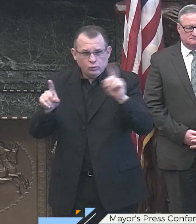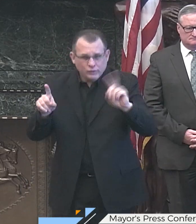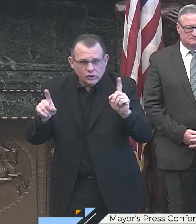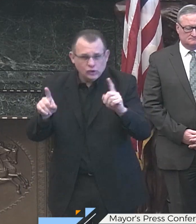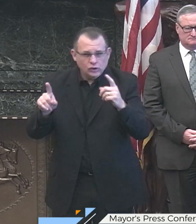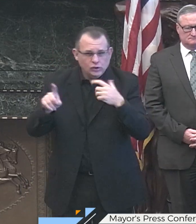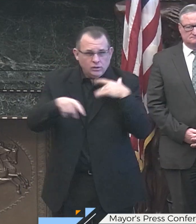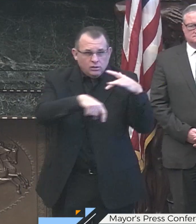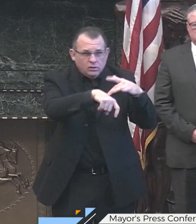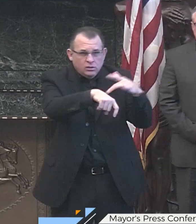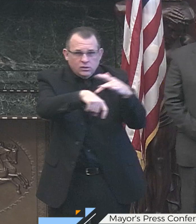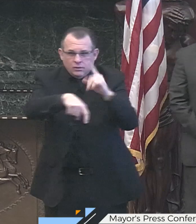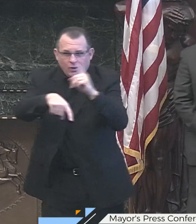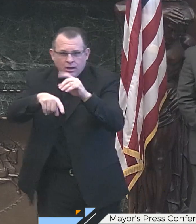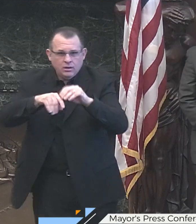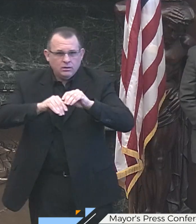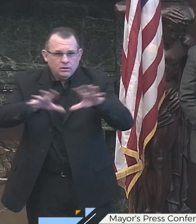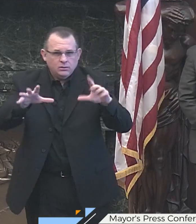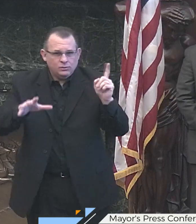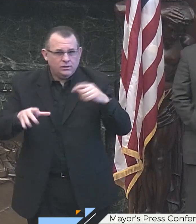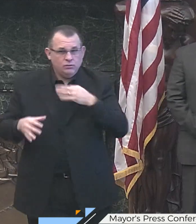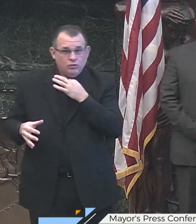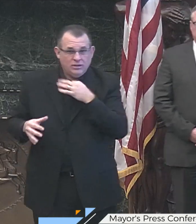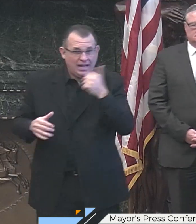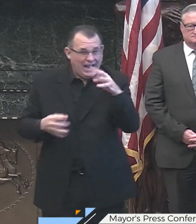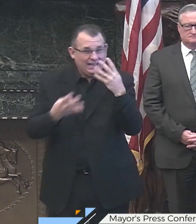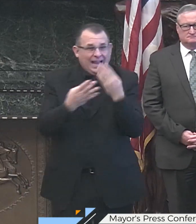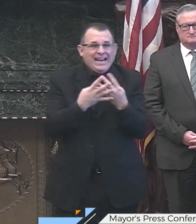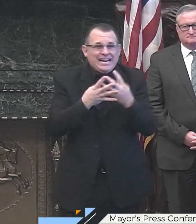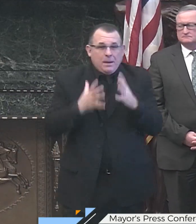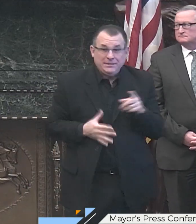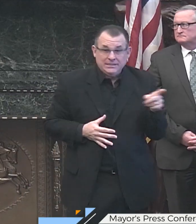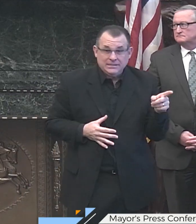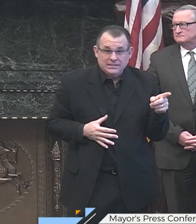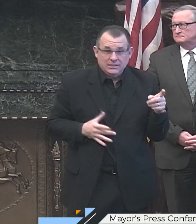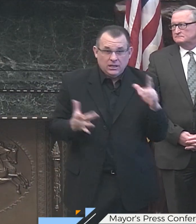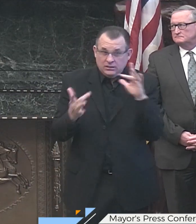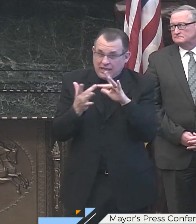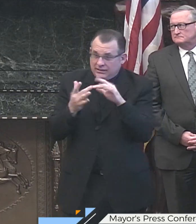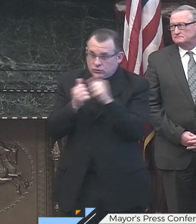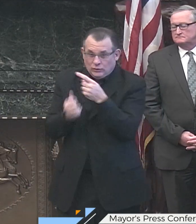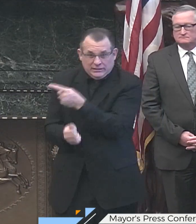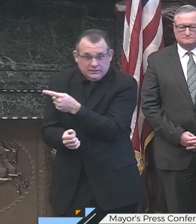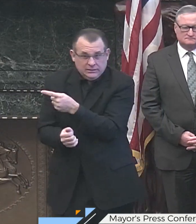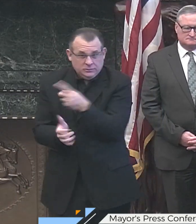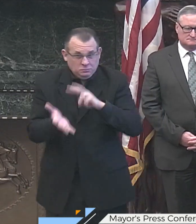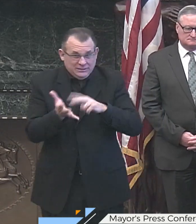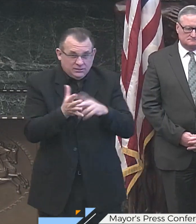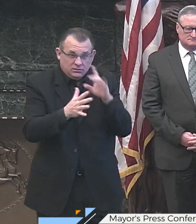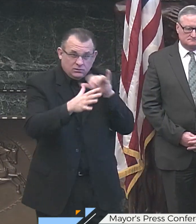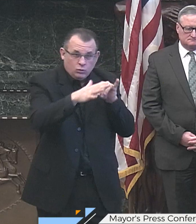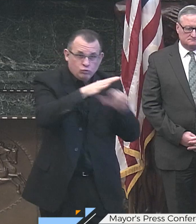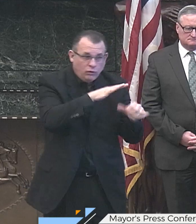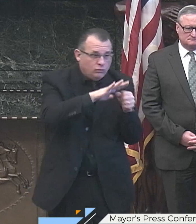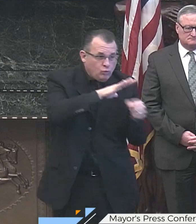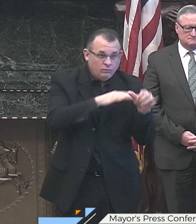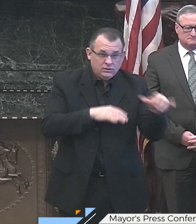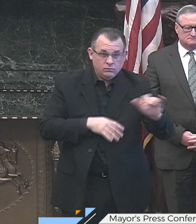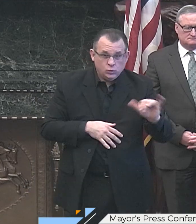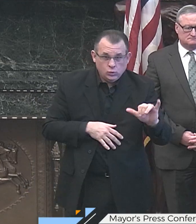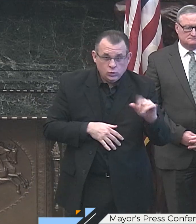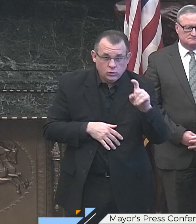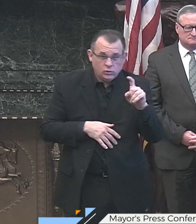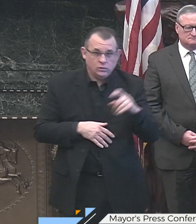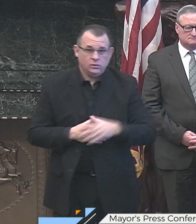also whether any inmates who had contact with them are quarantined as a result? Sure. So we actually, as we